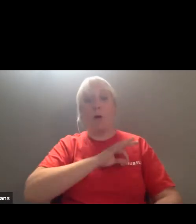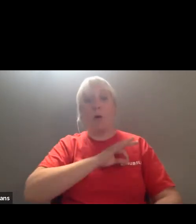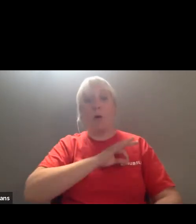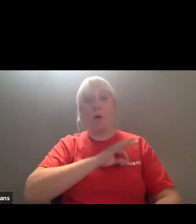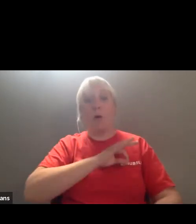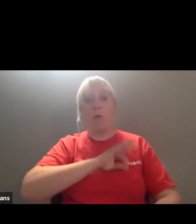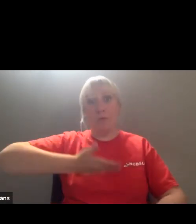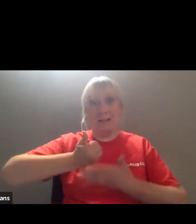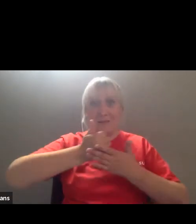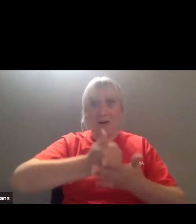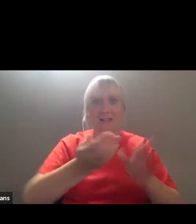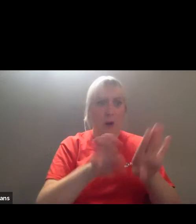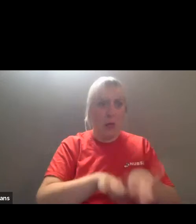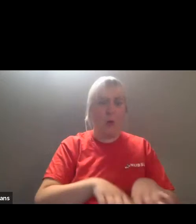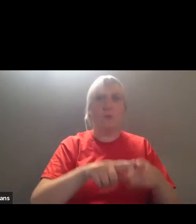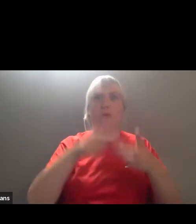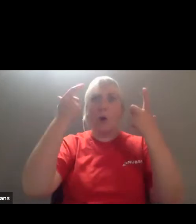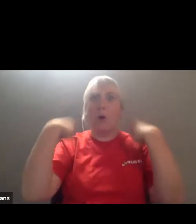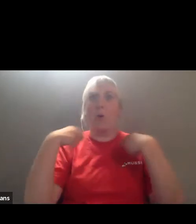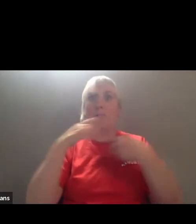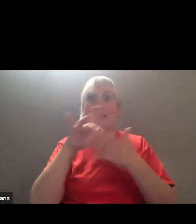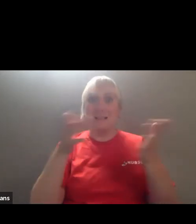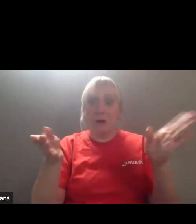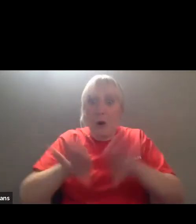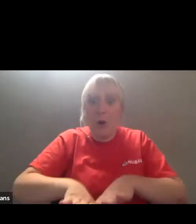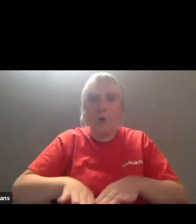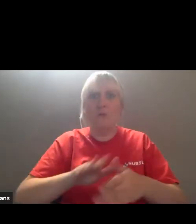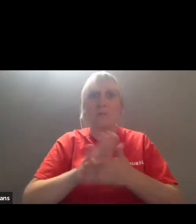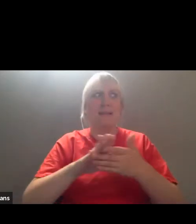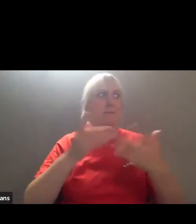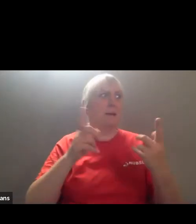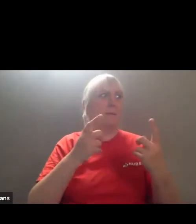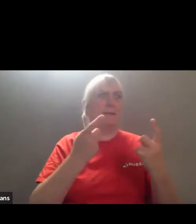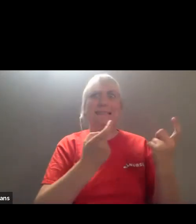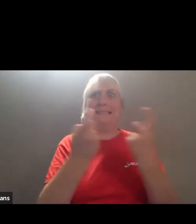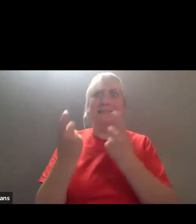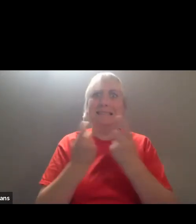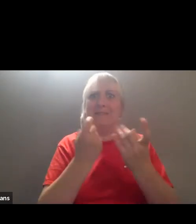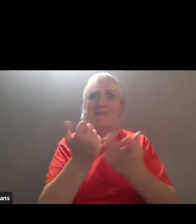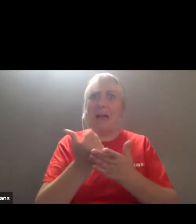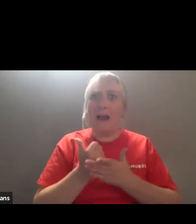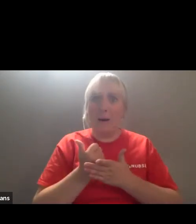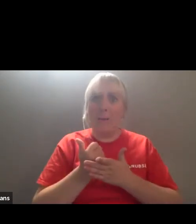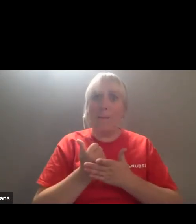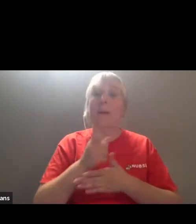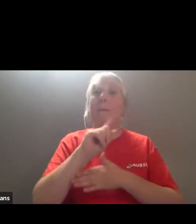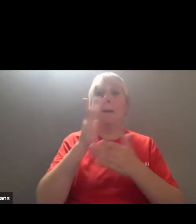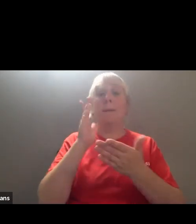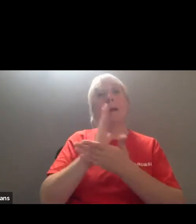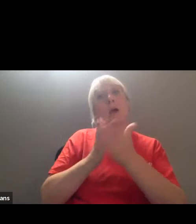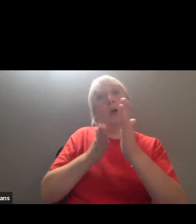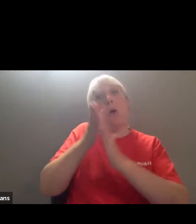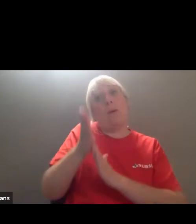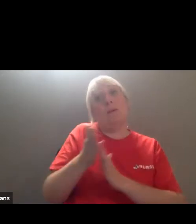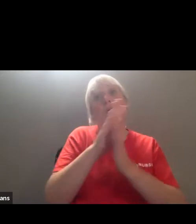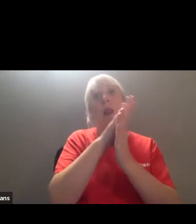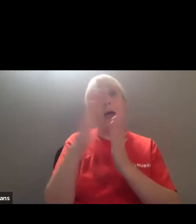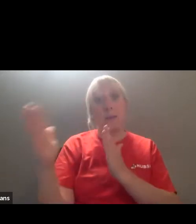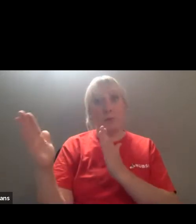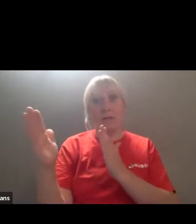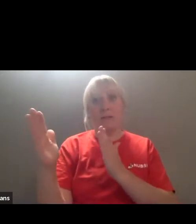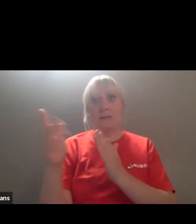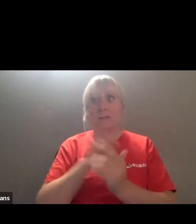law centres closing, you know, people are turning to the libraries for welfare rights advice, but also to fill out